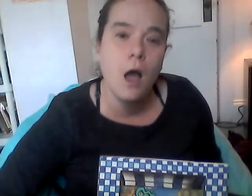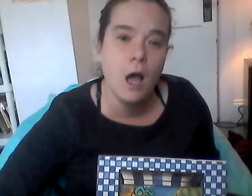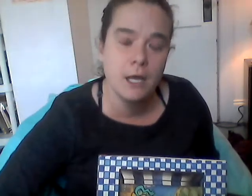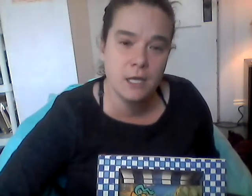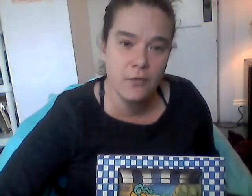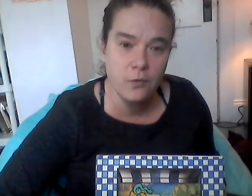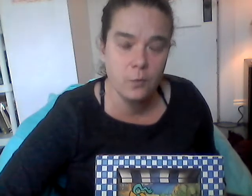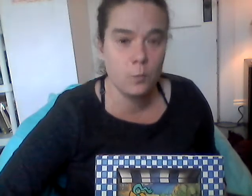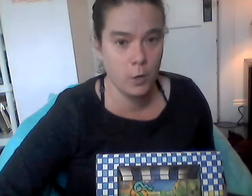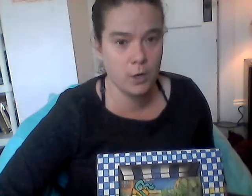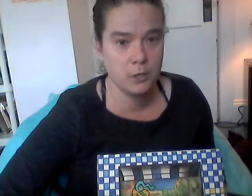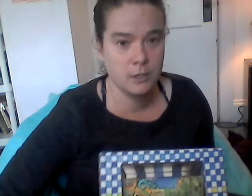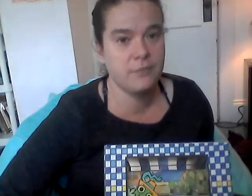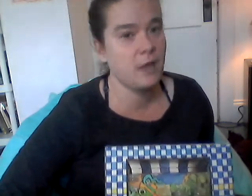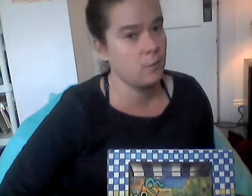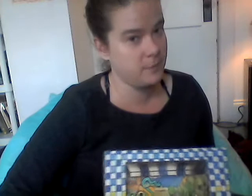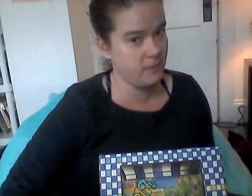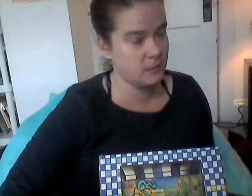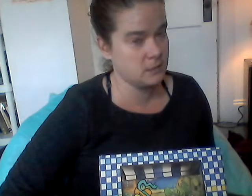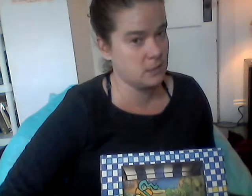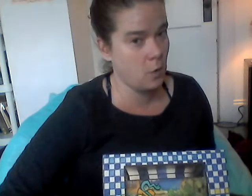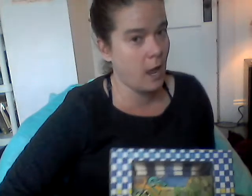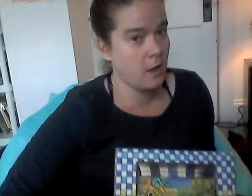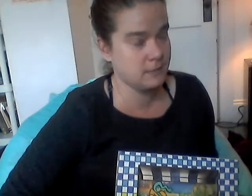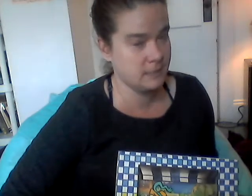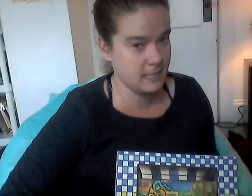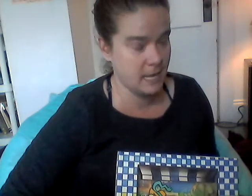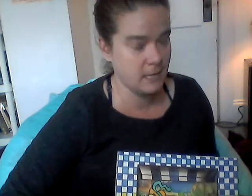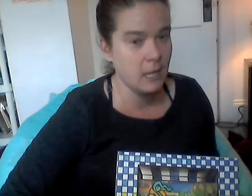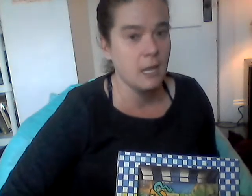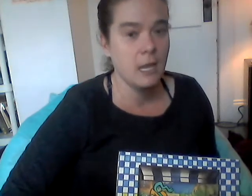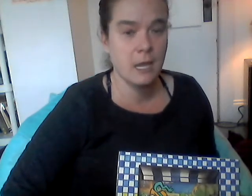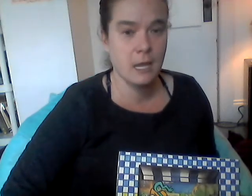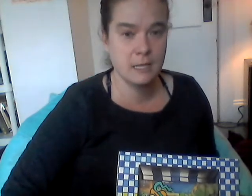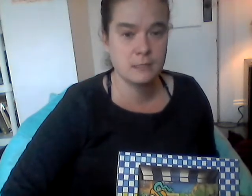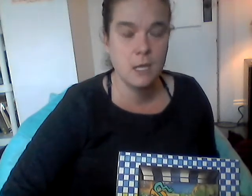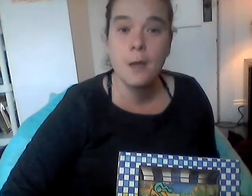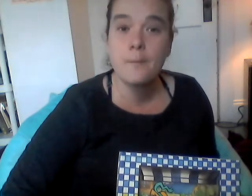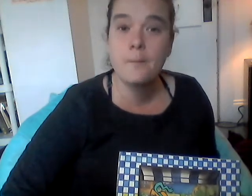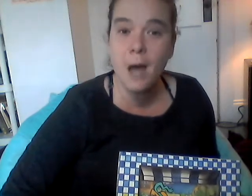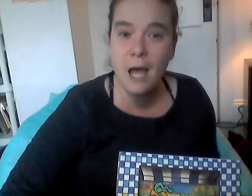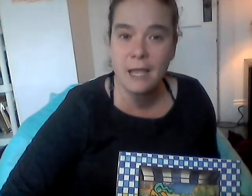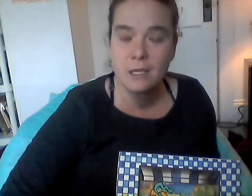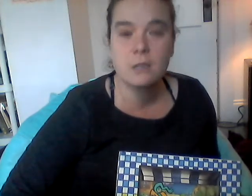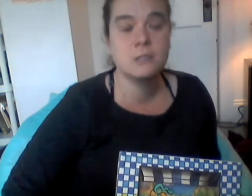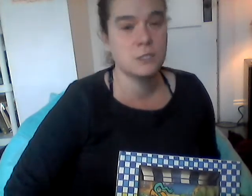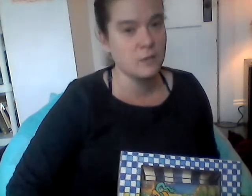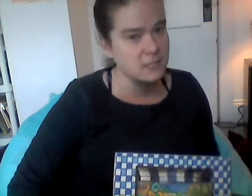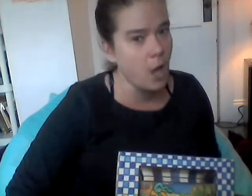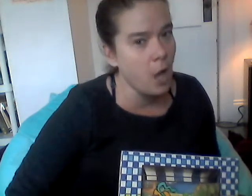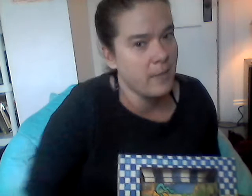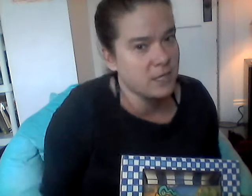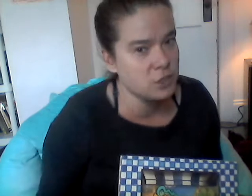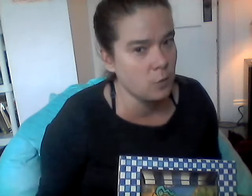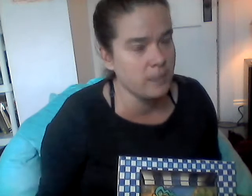Another word that would be fun to know how to say is bye. So, let's all make sure we